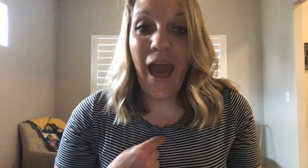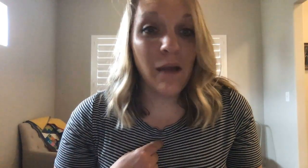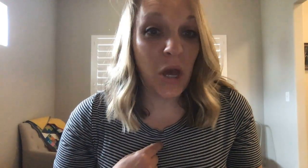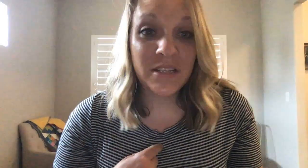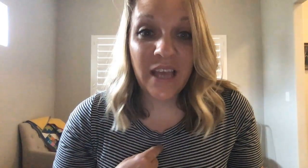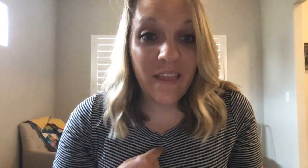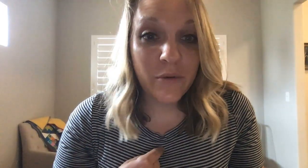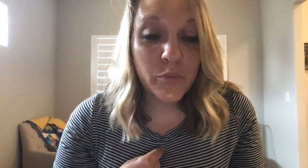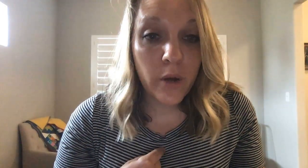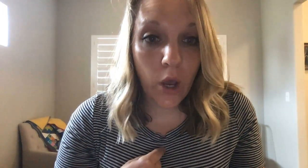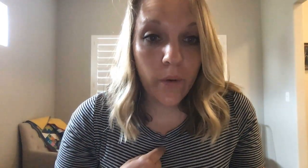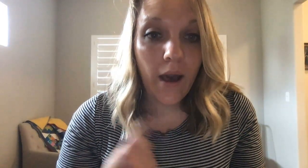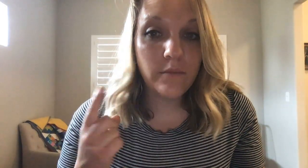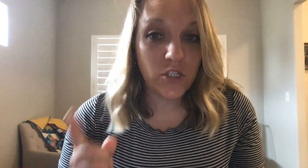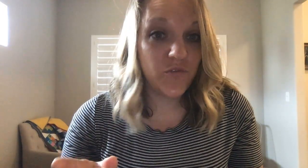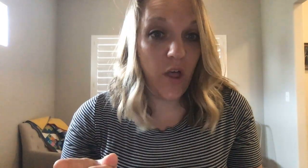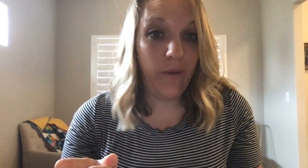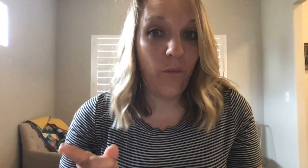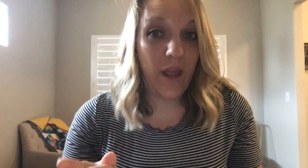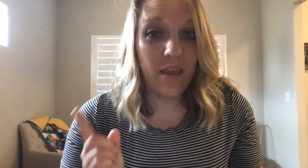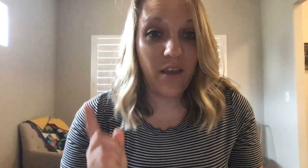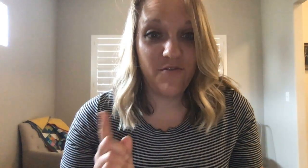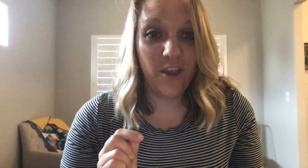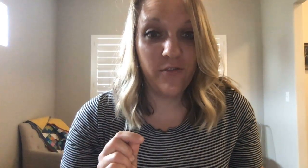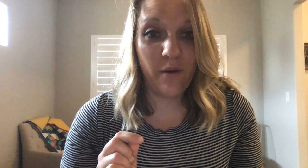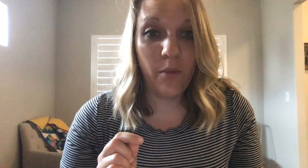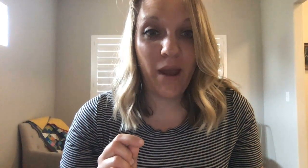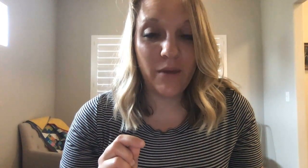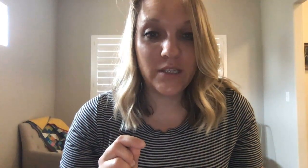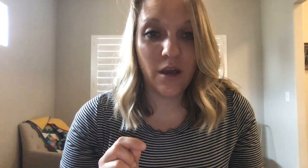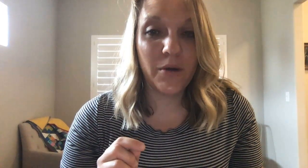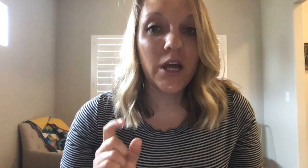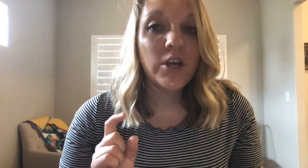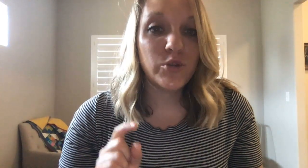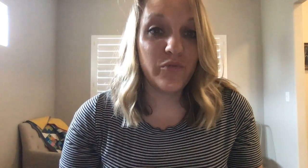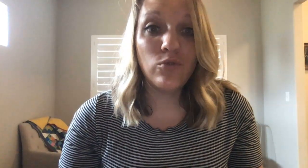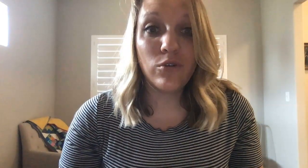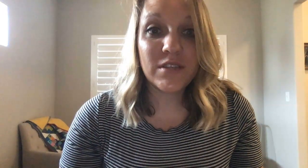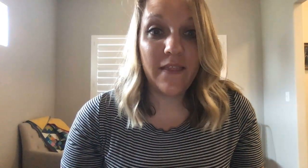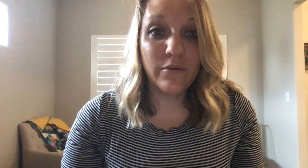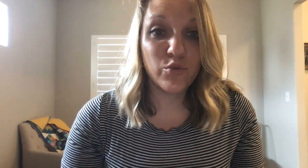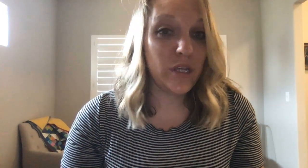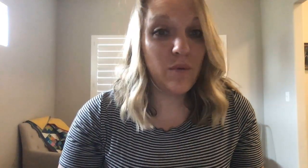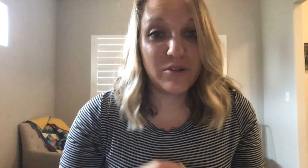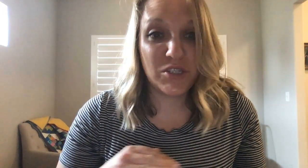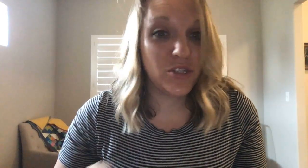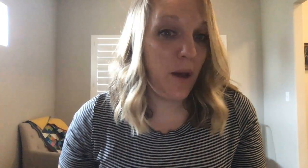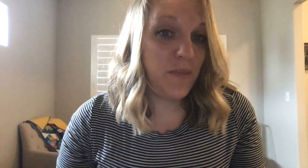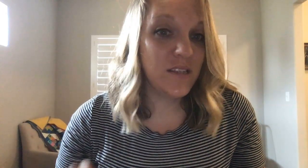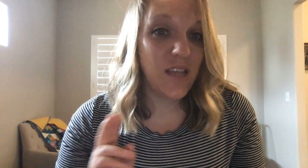I'm not a sign language pro. I'm just following what I can figure from the primary songbook. So if you know sign language really well, just stop this and